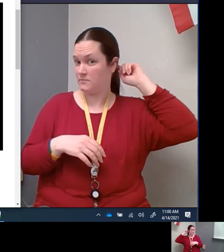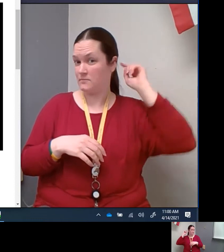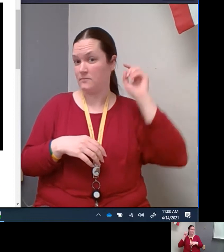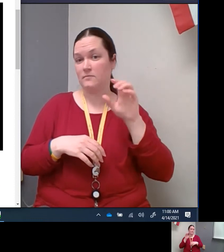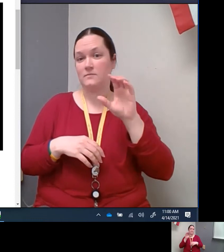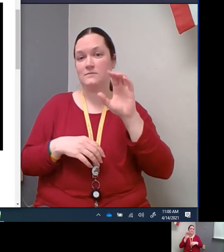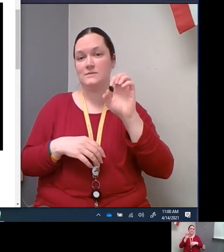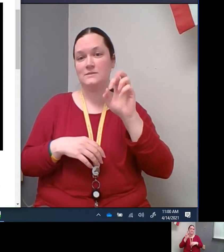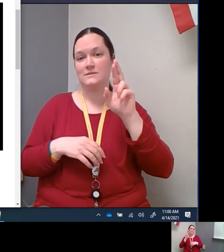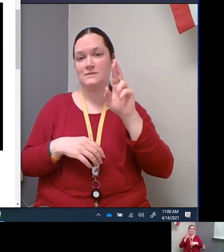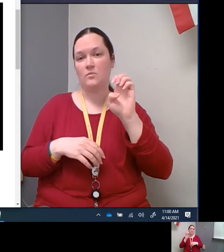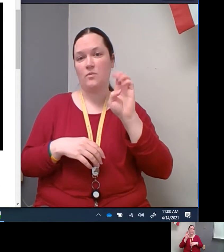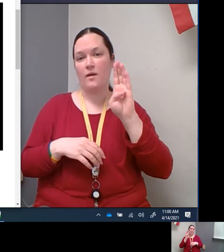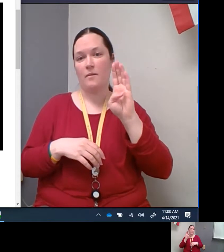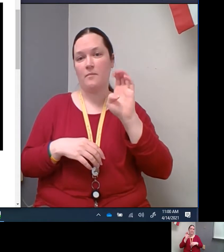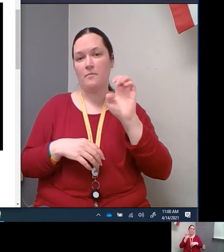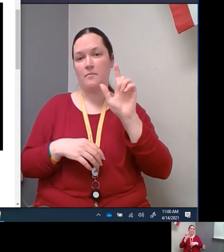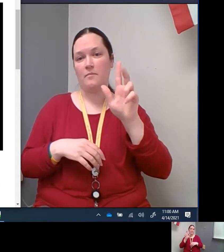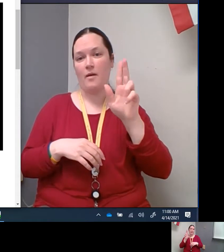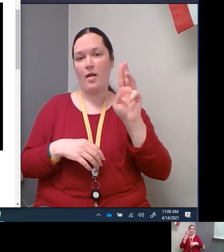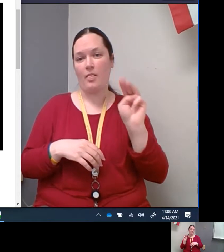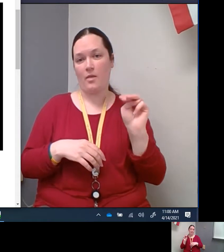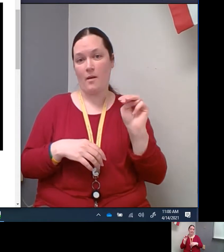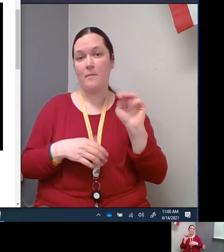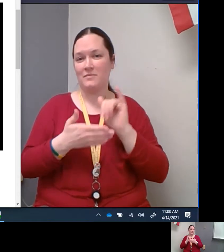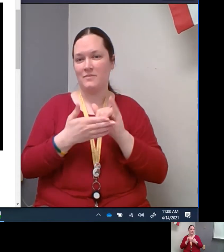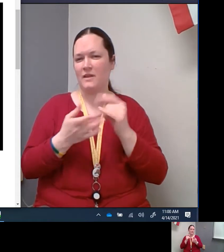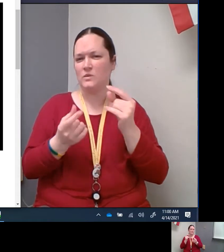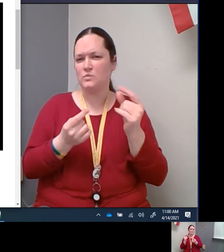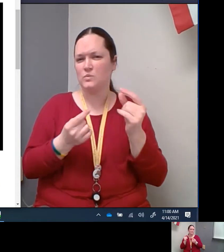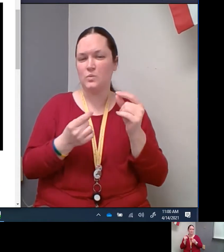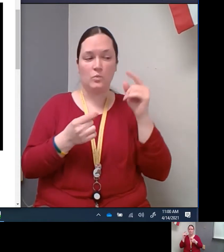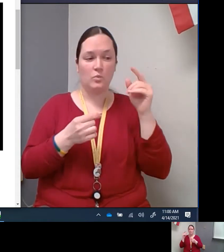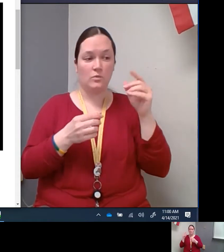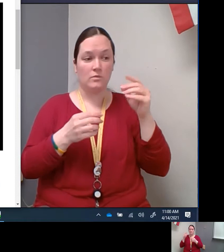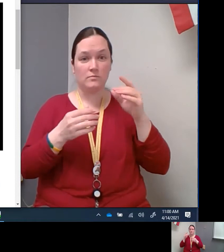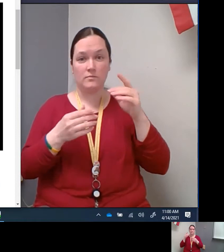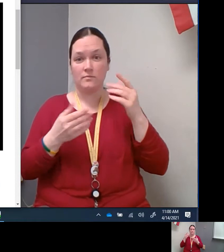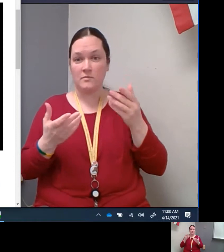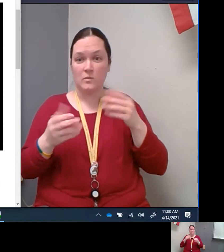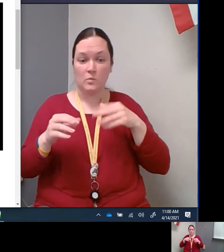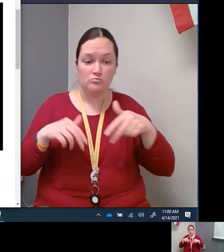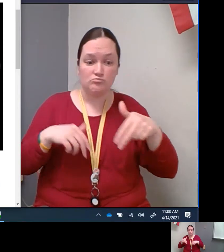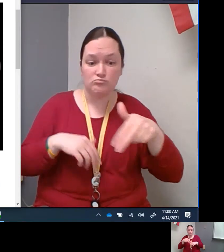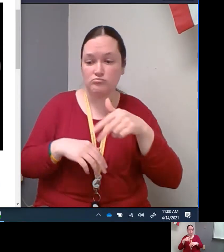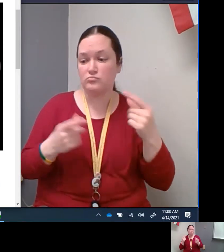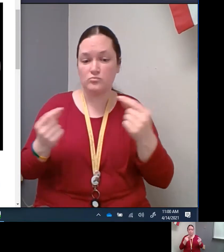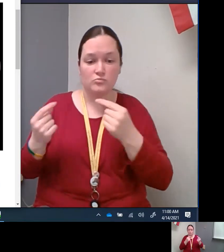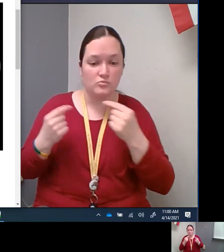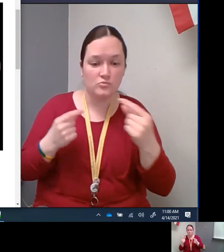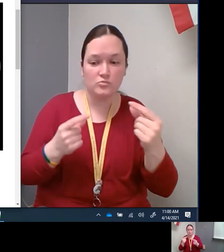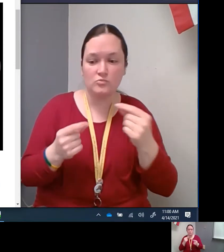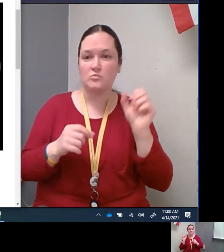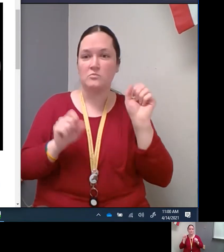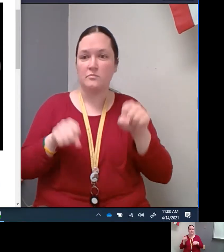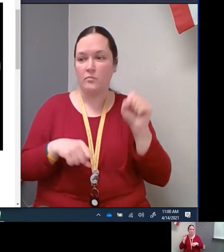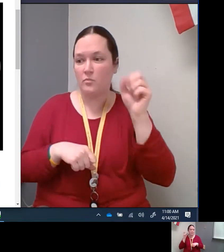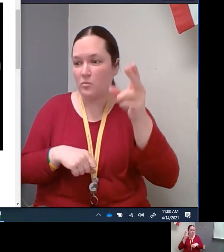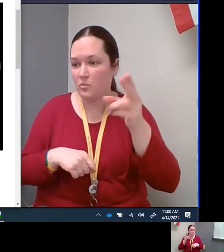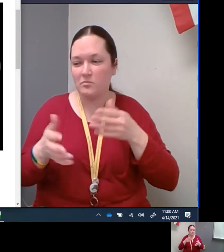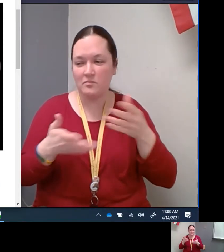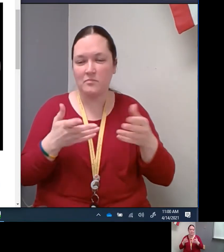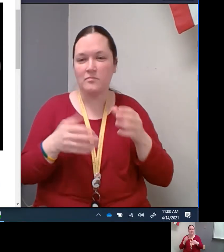the cerebellum. And so what's the cerebellum do? Remember, that's coordination, motor control, and also motor memory. Do you remember what sits right up